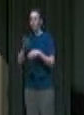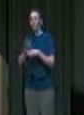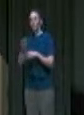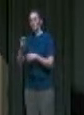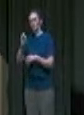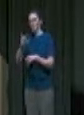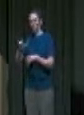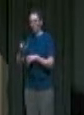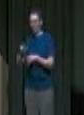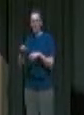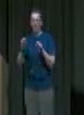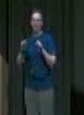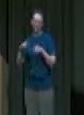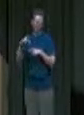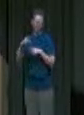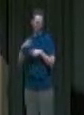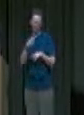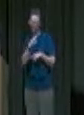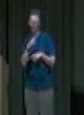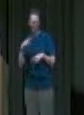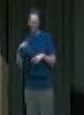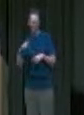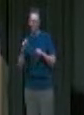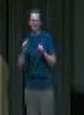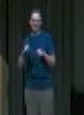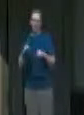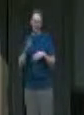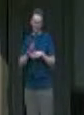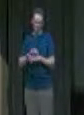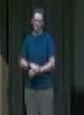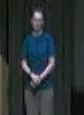to the south side of the dam.